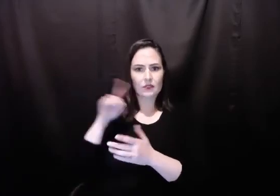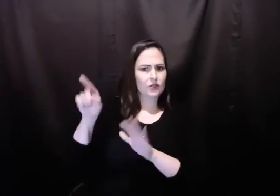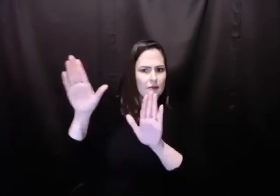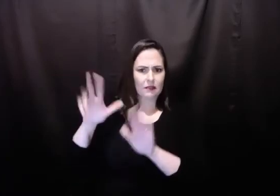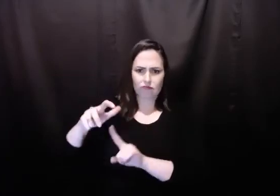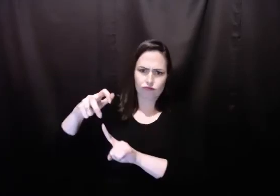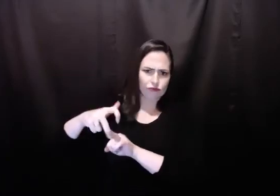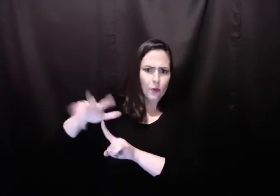believe